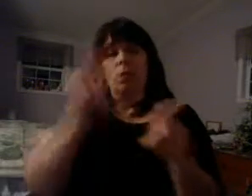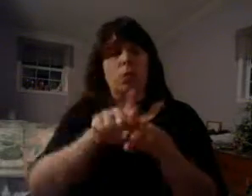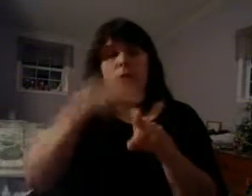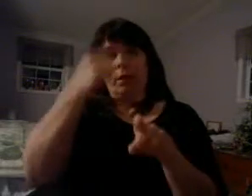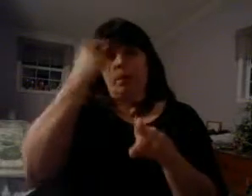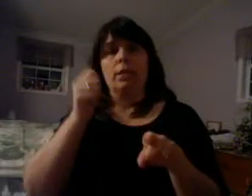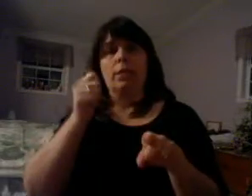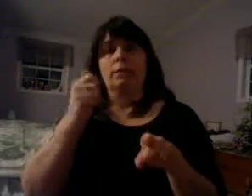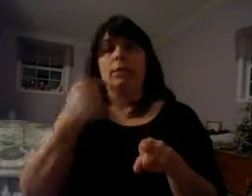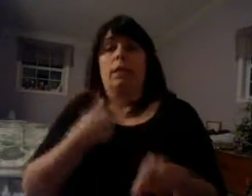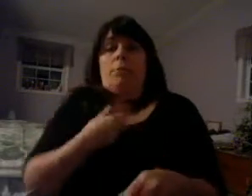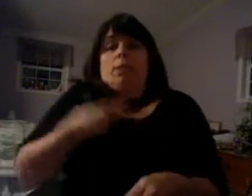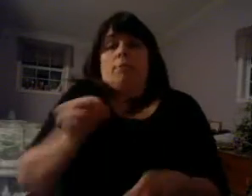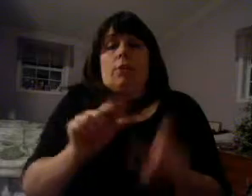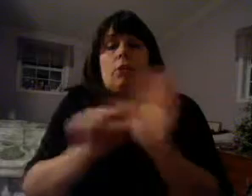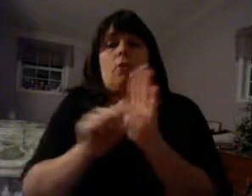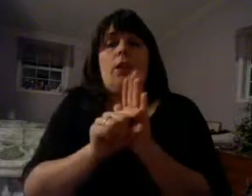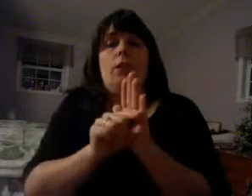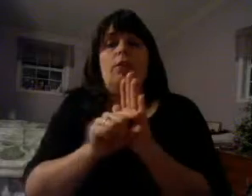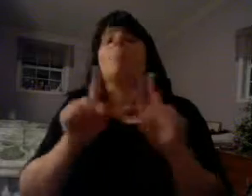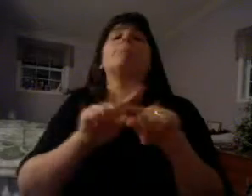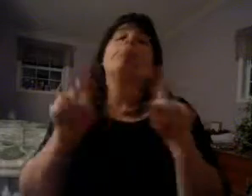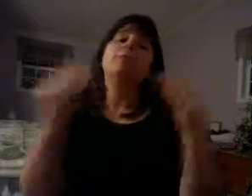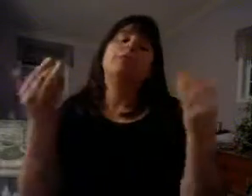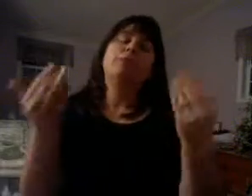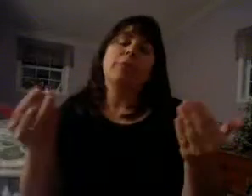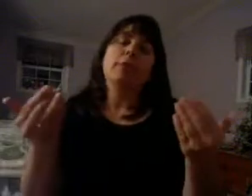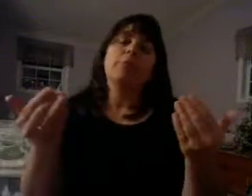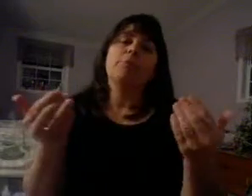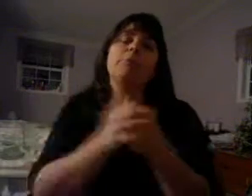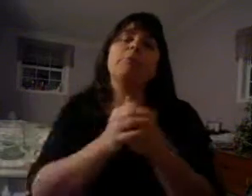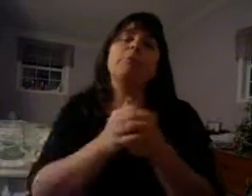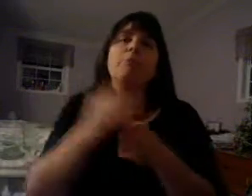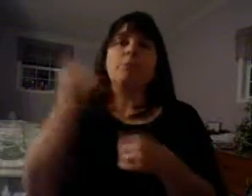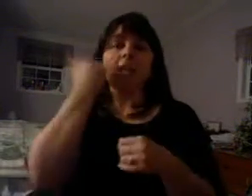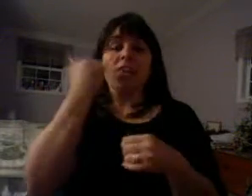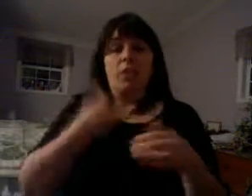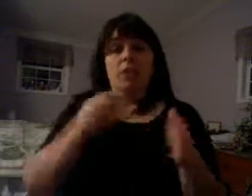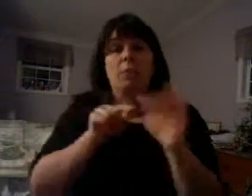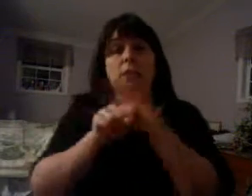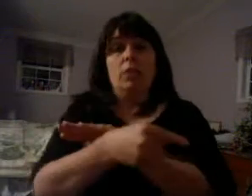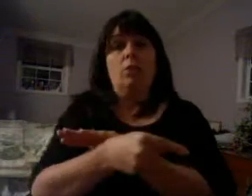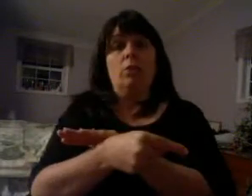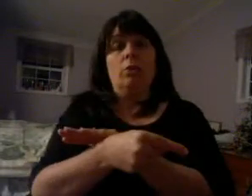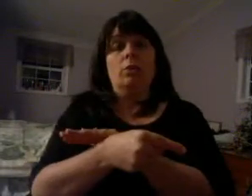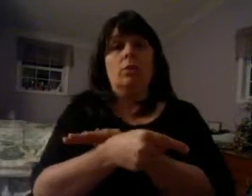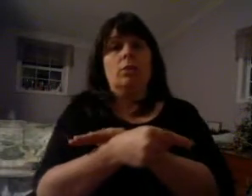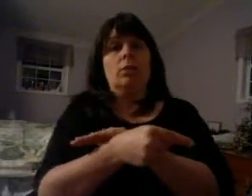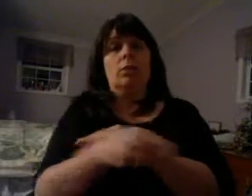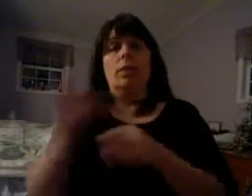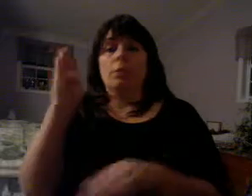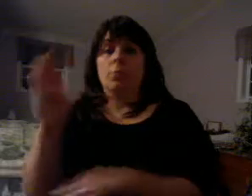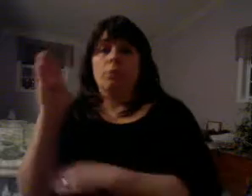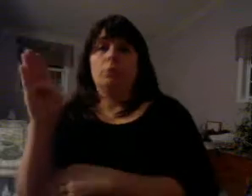me. It will not be by somebody my age or in my social class. Most likely, if I am murdered in Baltimore, it will be by a group of